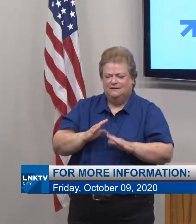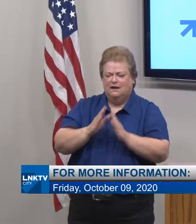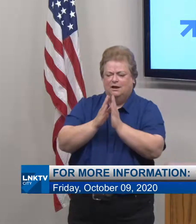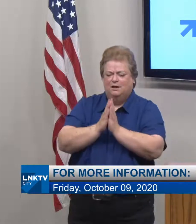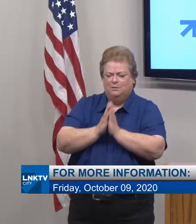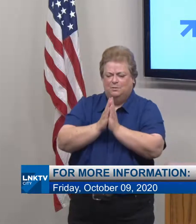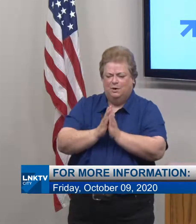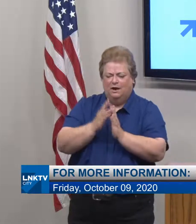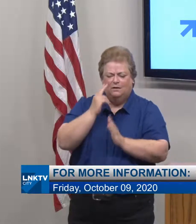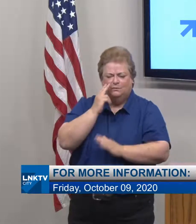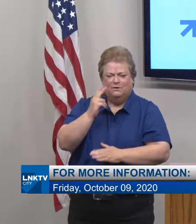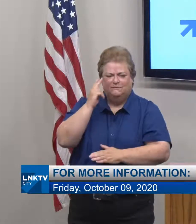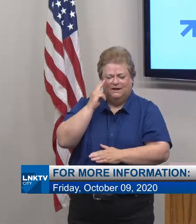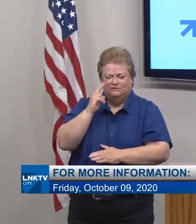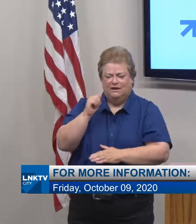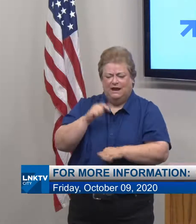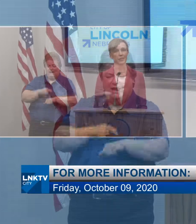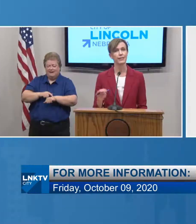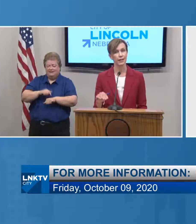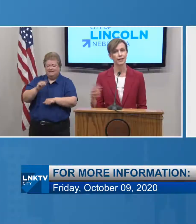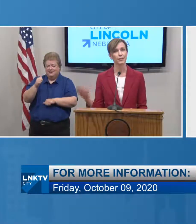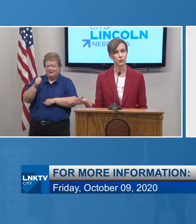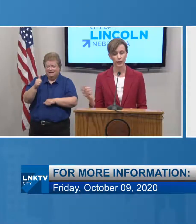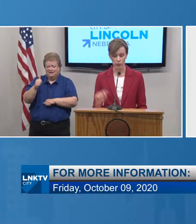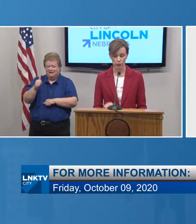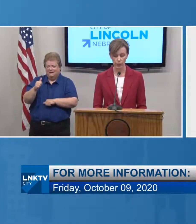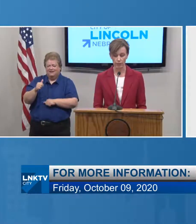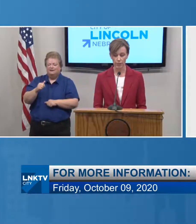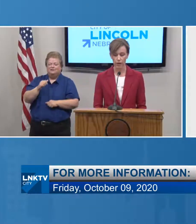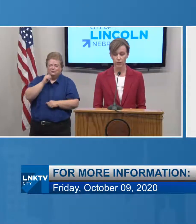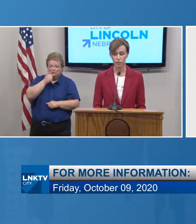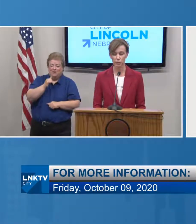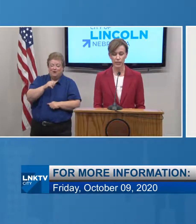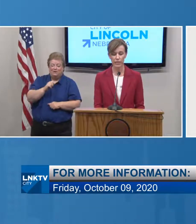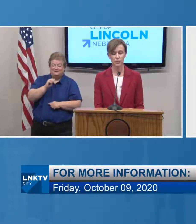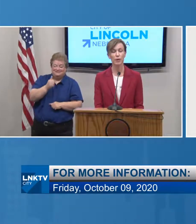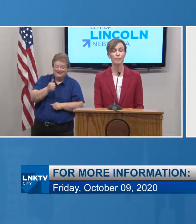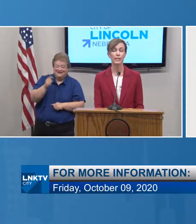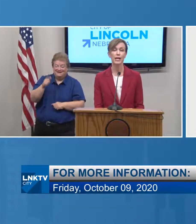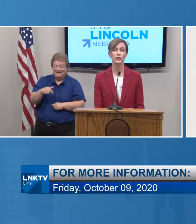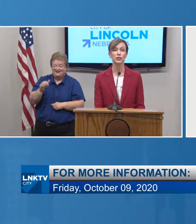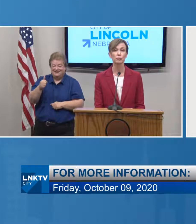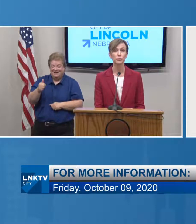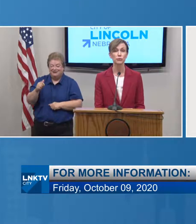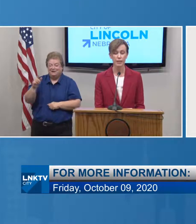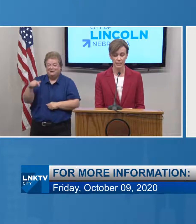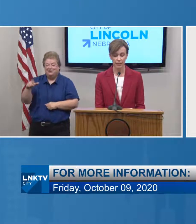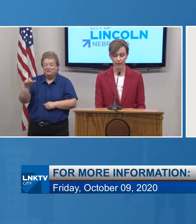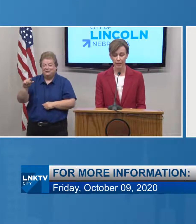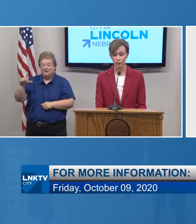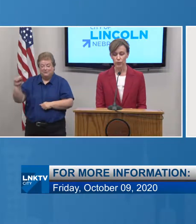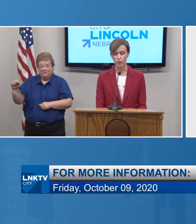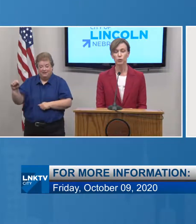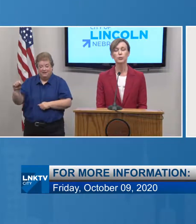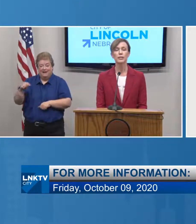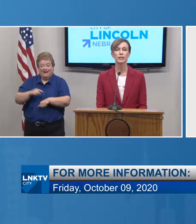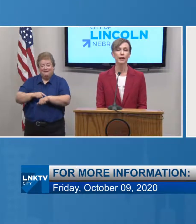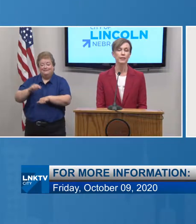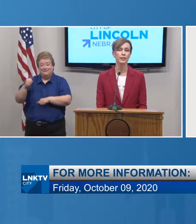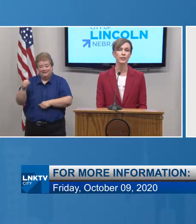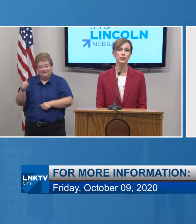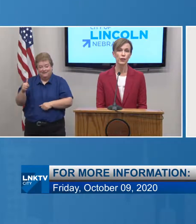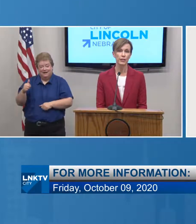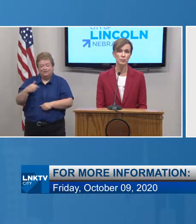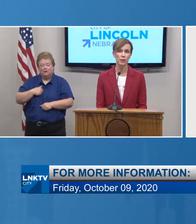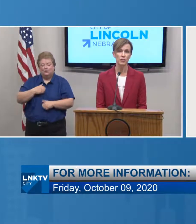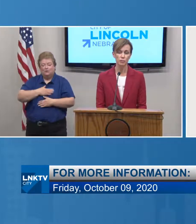a.m. tomorrow, 10/10/2020. Her simple idea has become a national movement, and we are so pleased that Kathleen